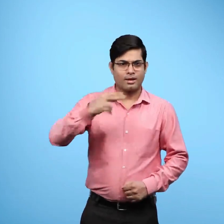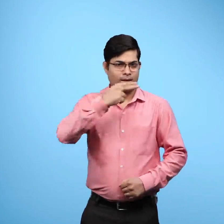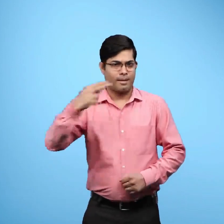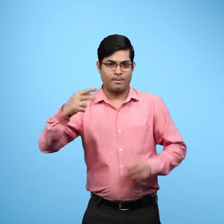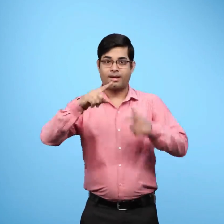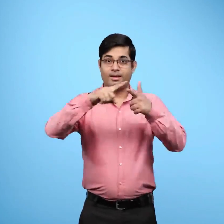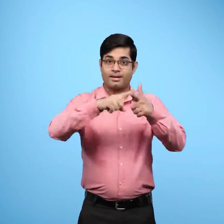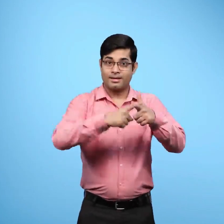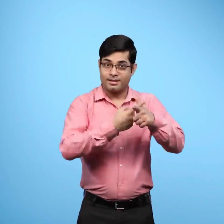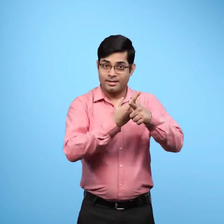Jigyasa has a clock.